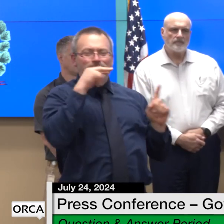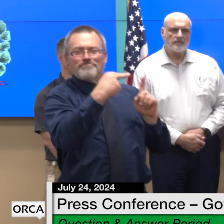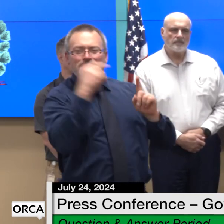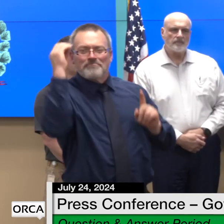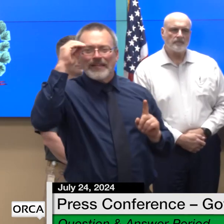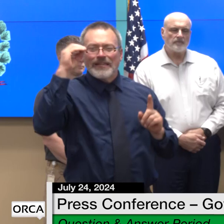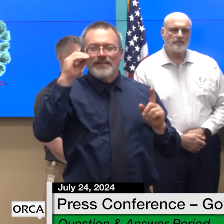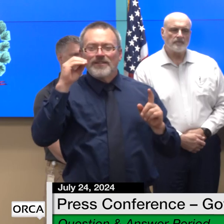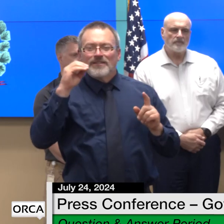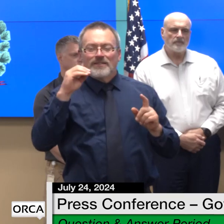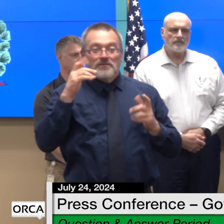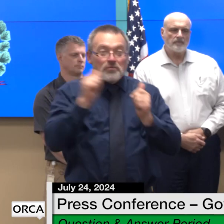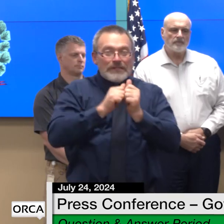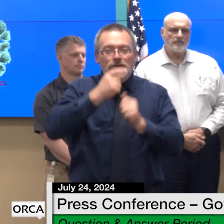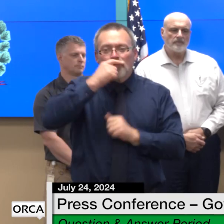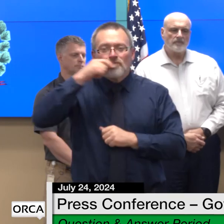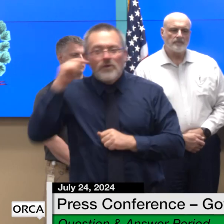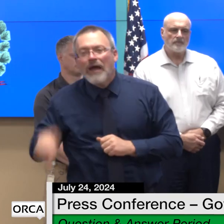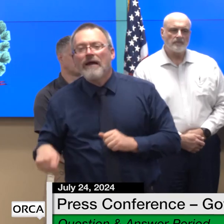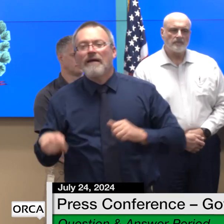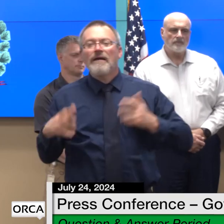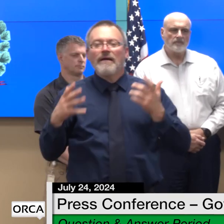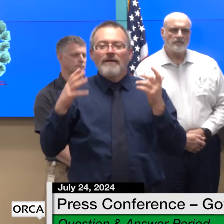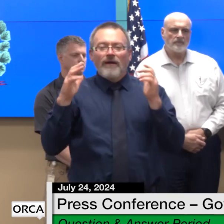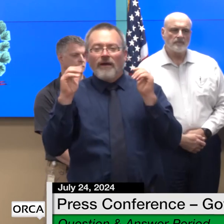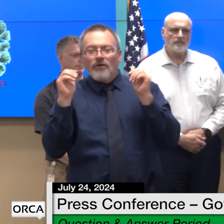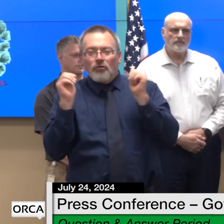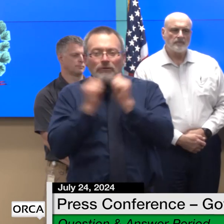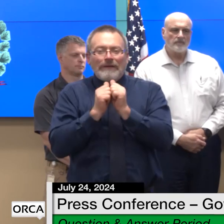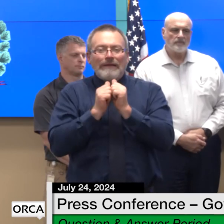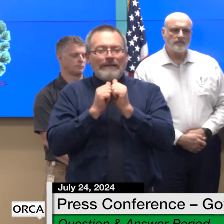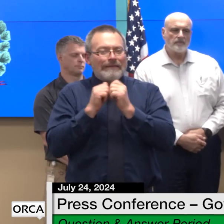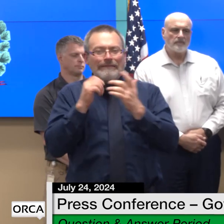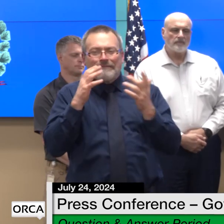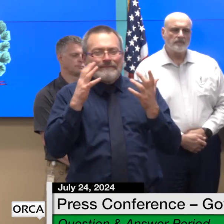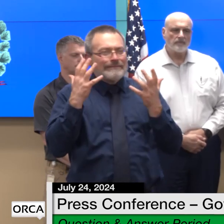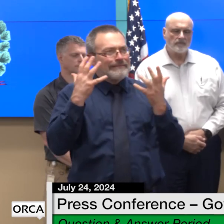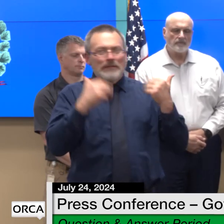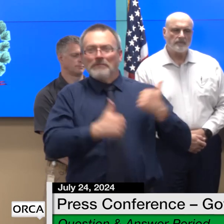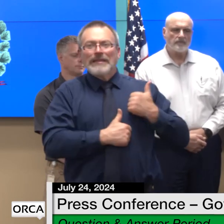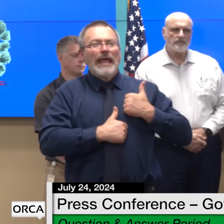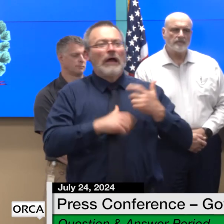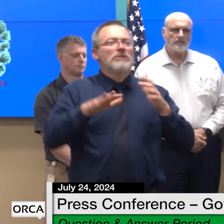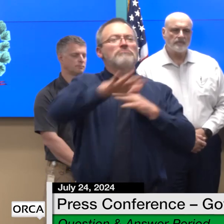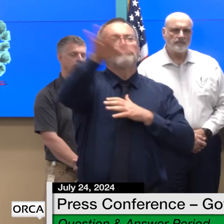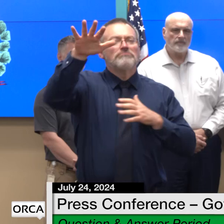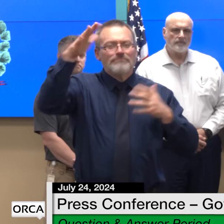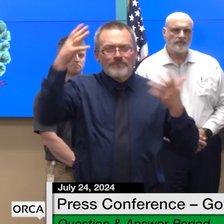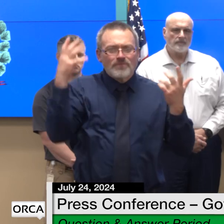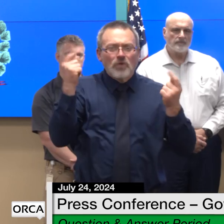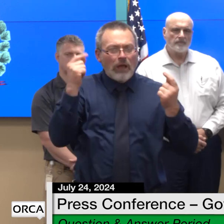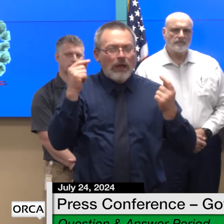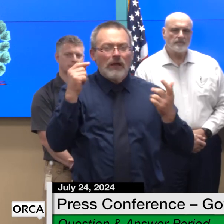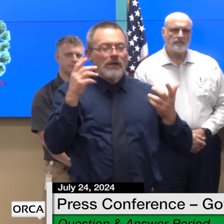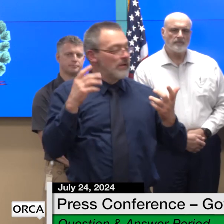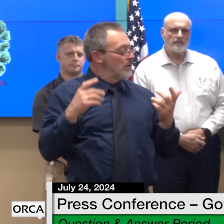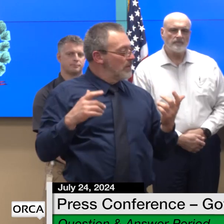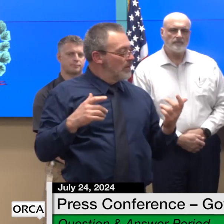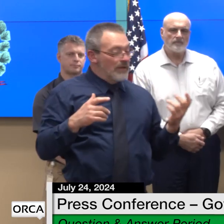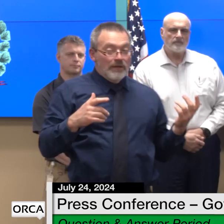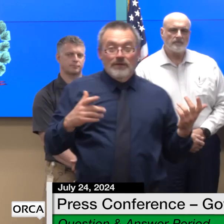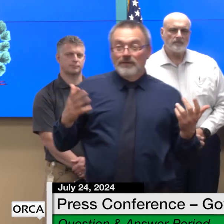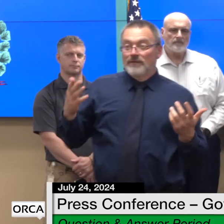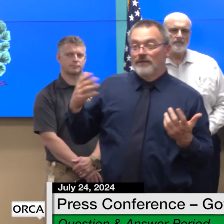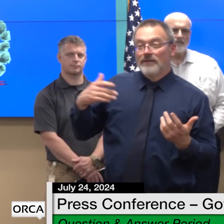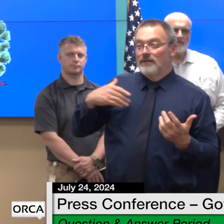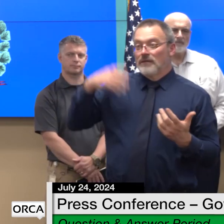is in any military activity. I just don't know. So those are the types of